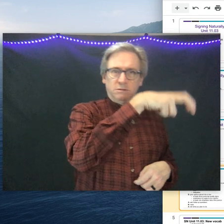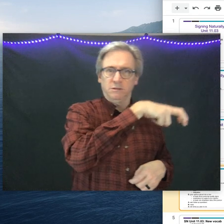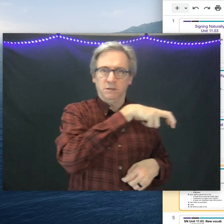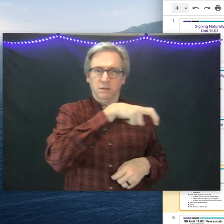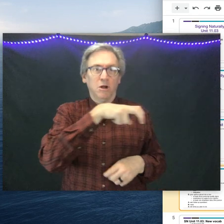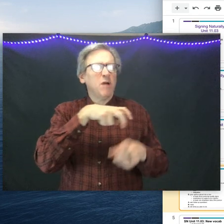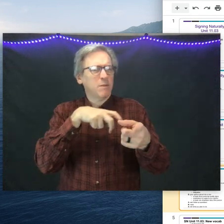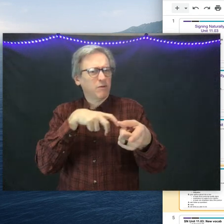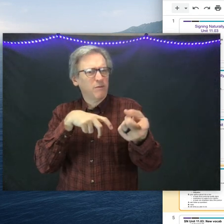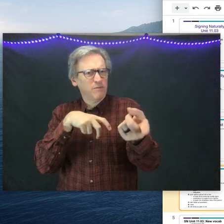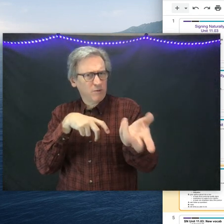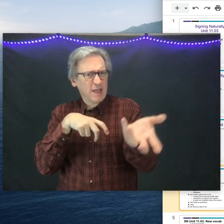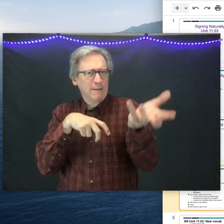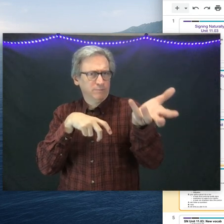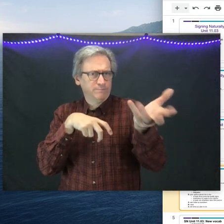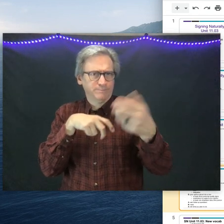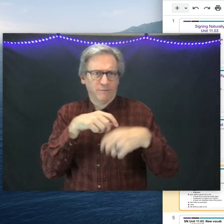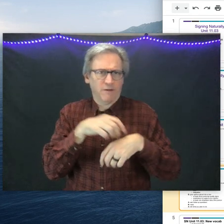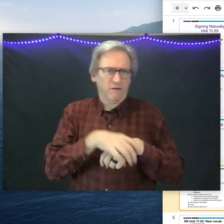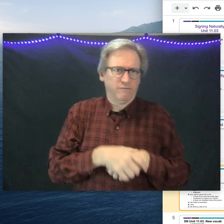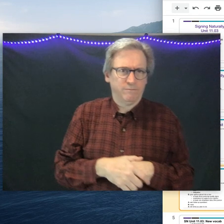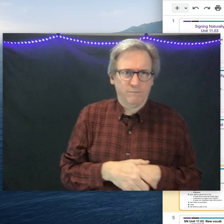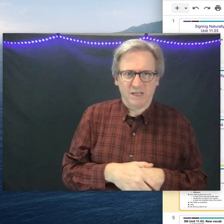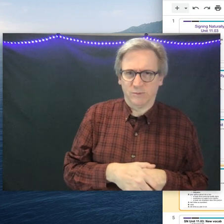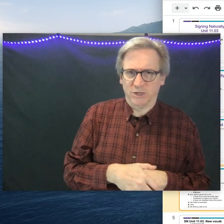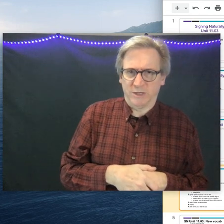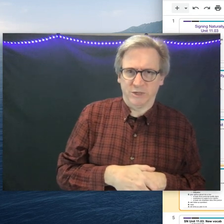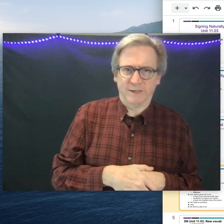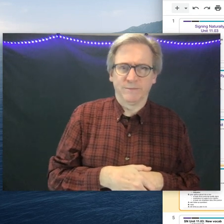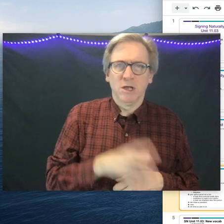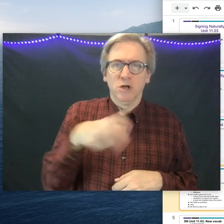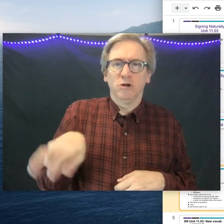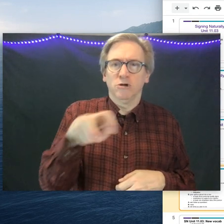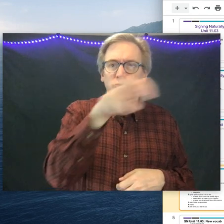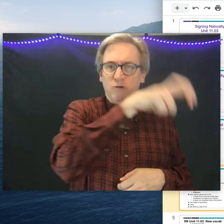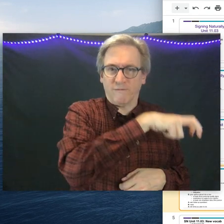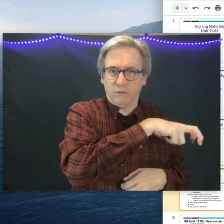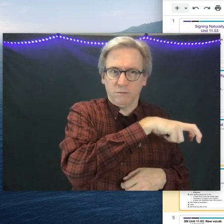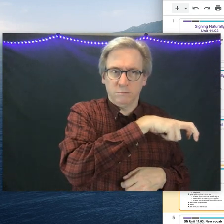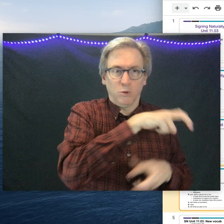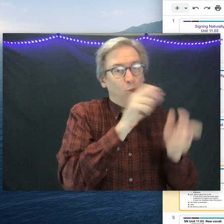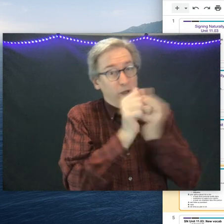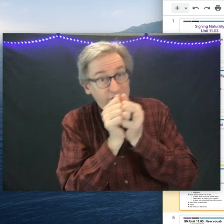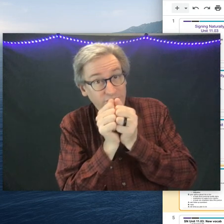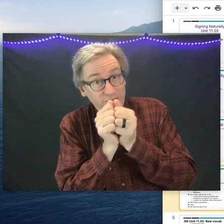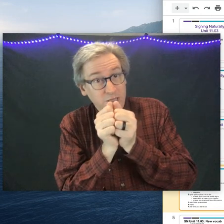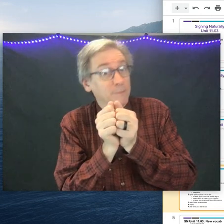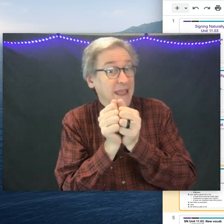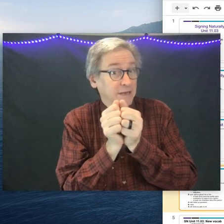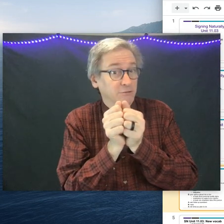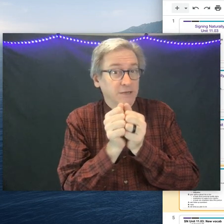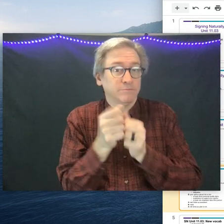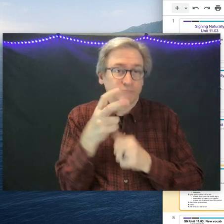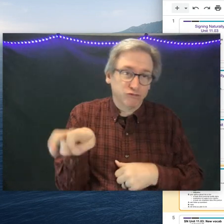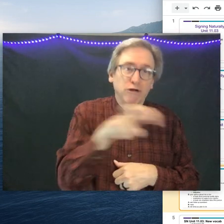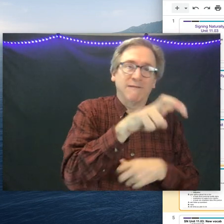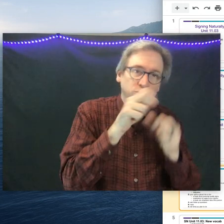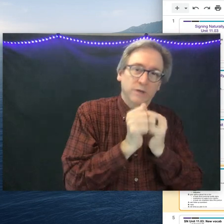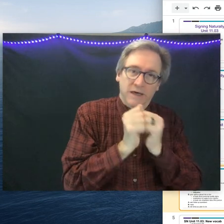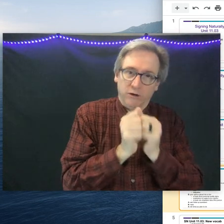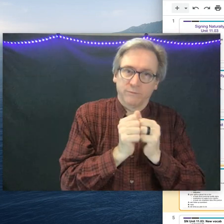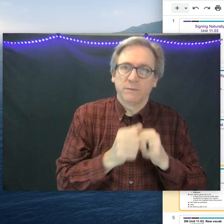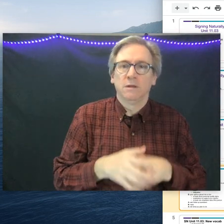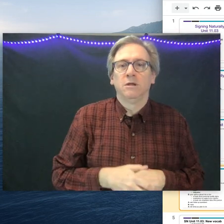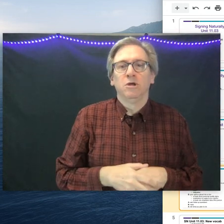Travel. Remember from the vocab of things we enjoy doing. Travel with companion, right?